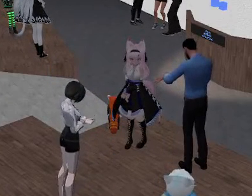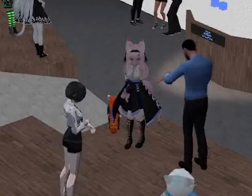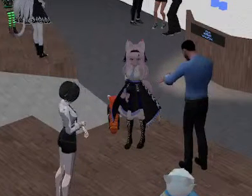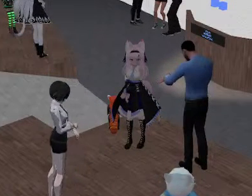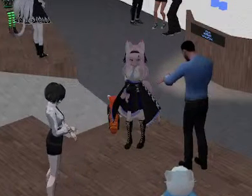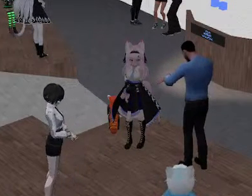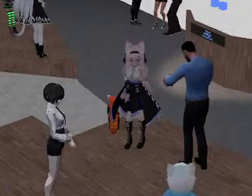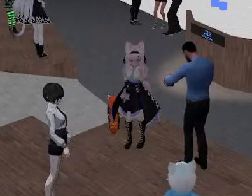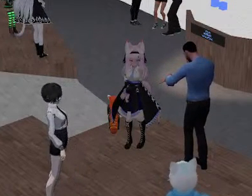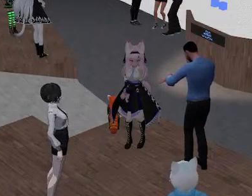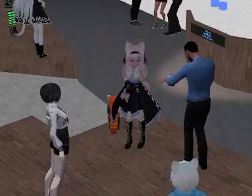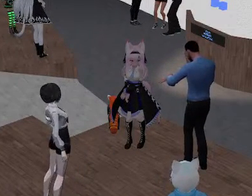I should probably mute myself.